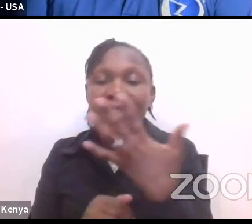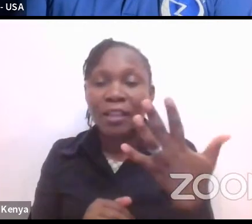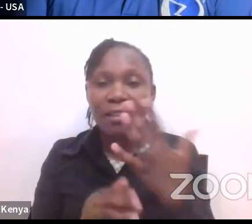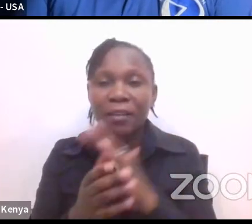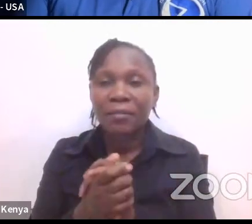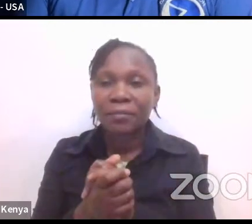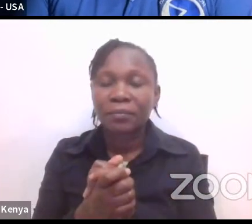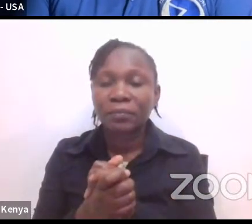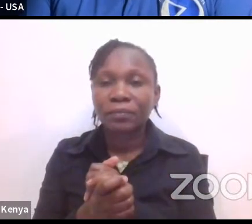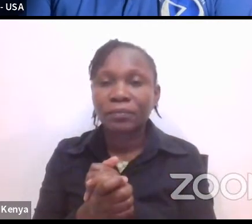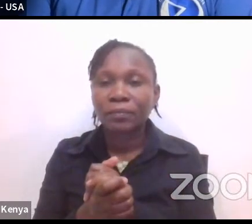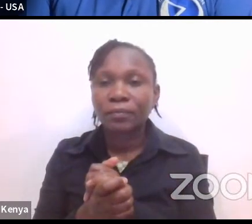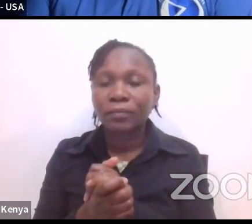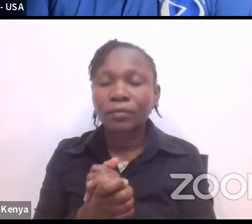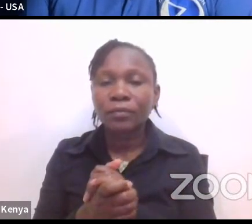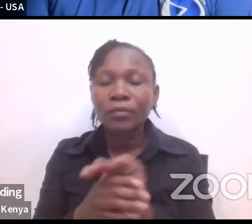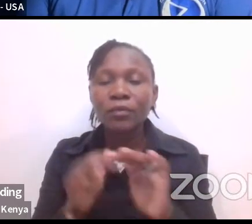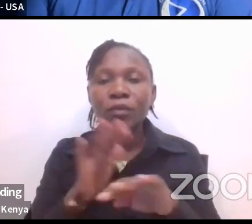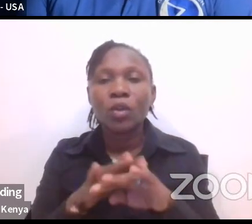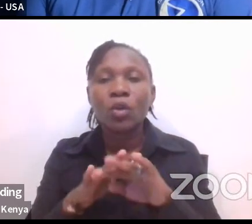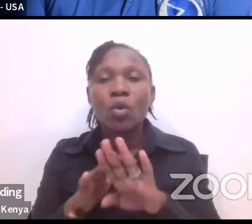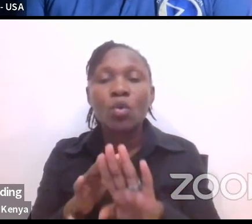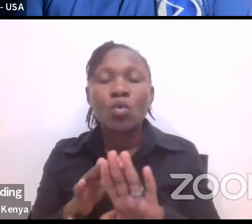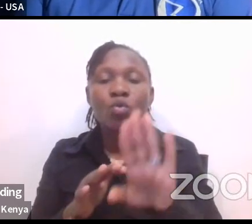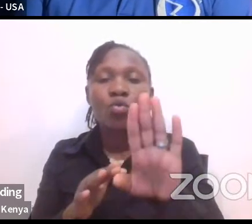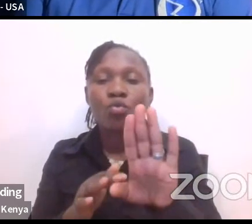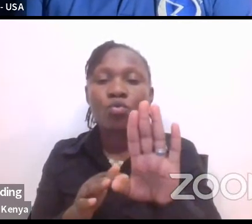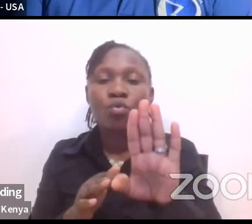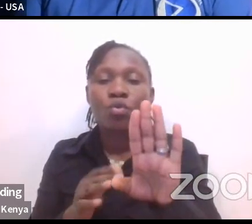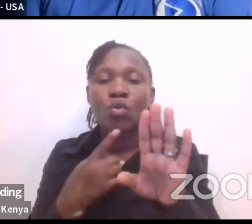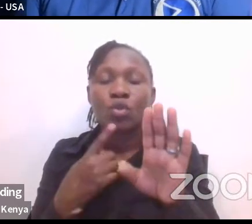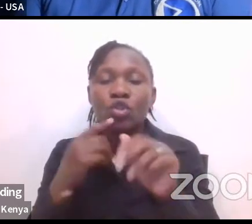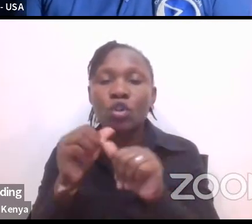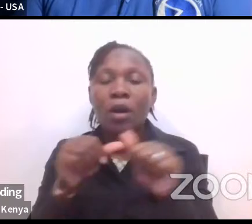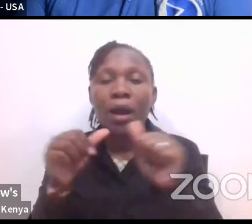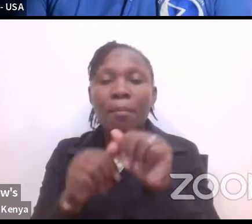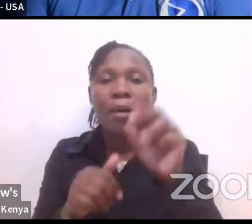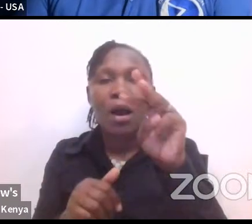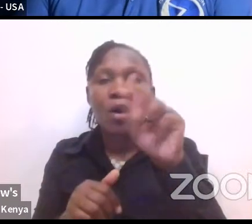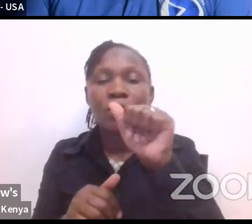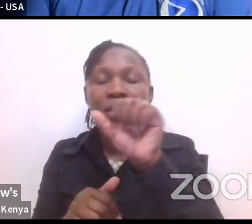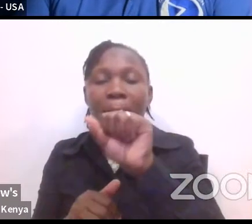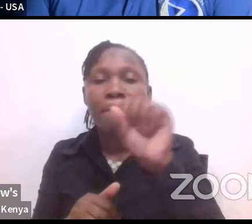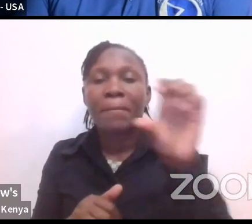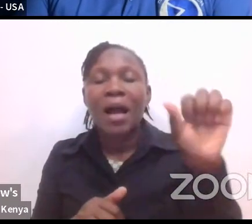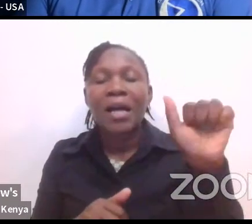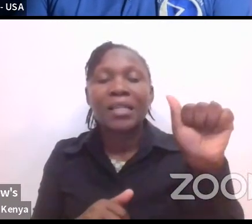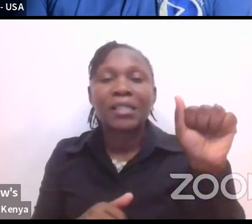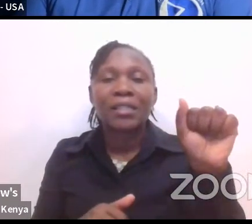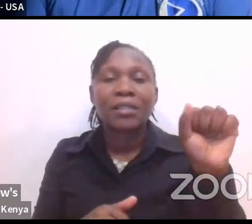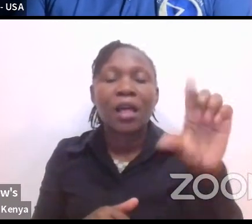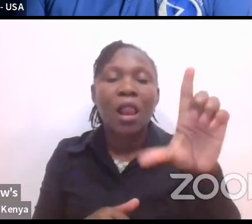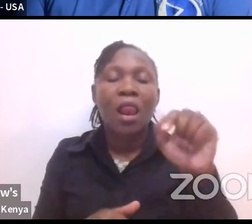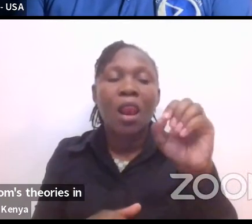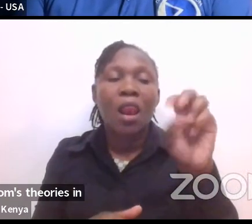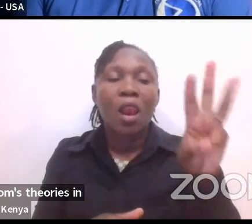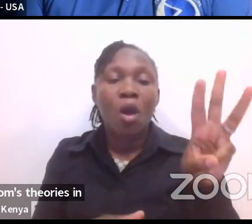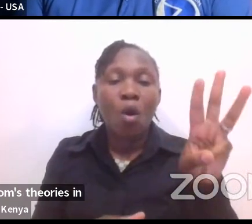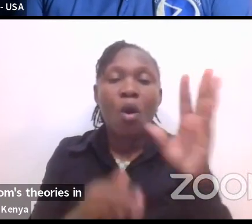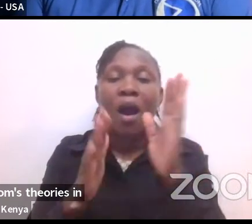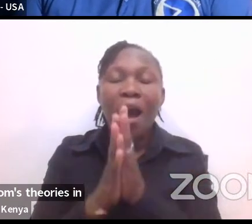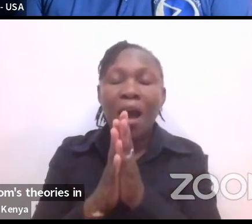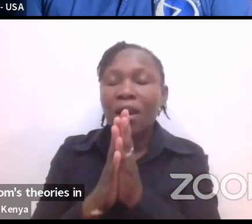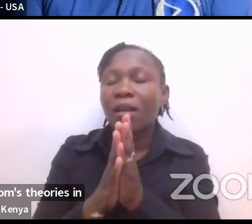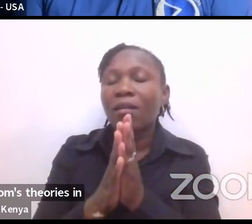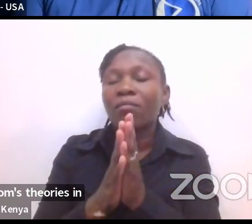regarding your reference to Maslow's and Bloom's theories in education. You had mentioned that Maslow's theory focused